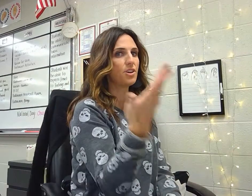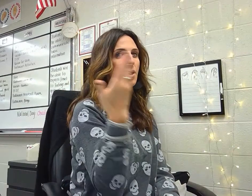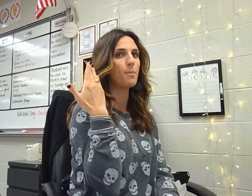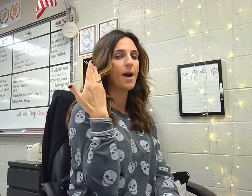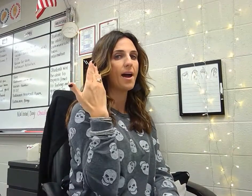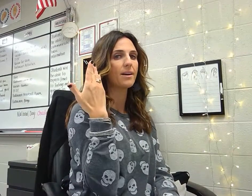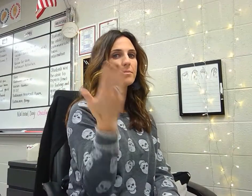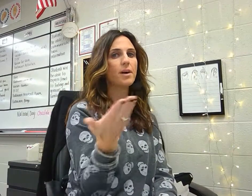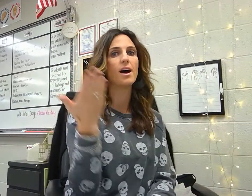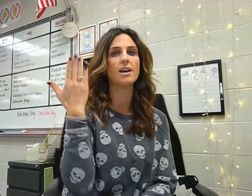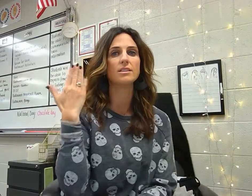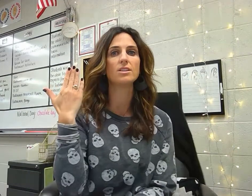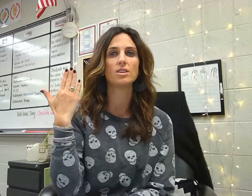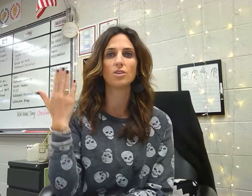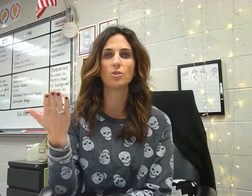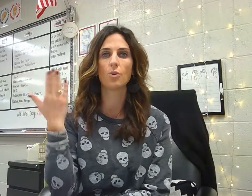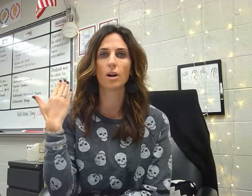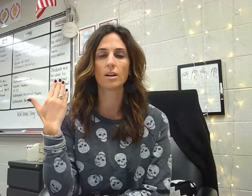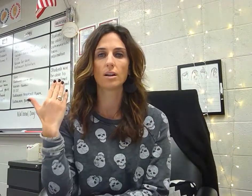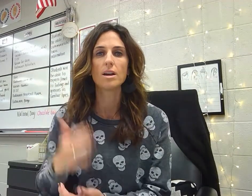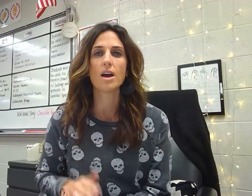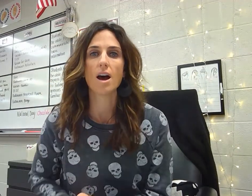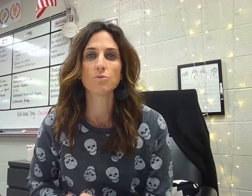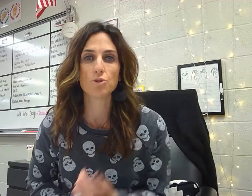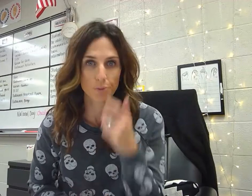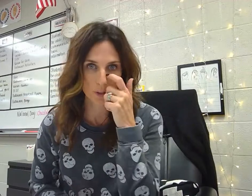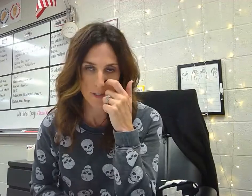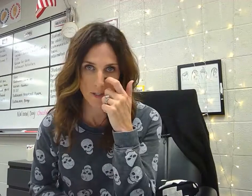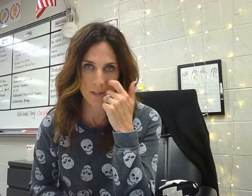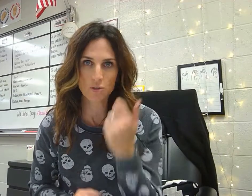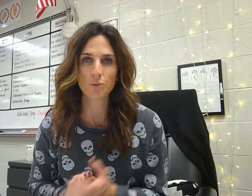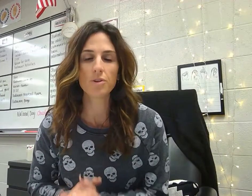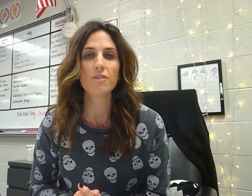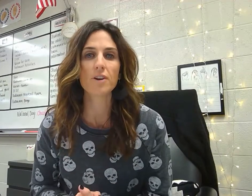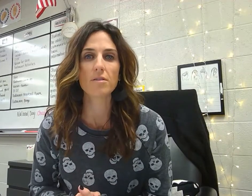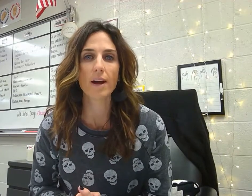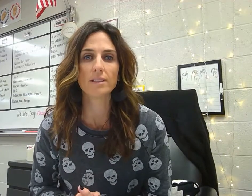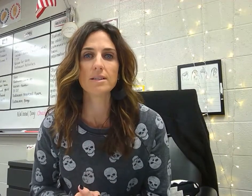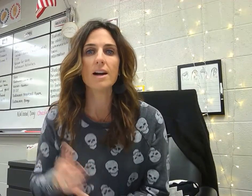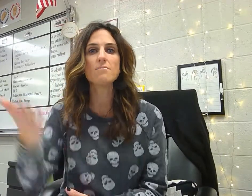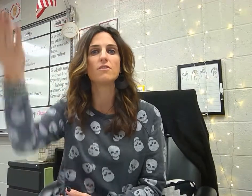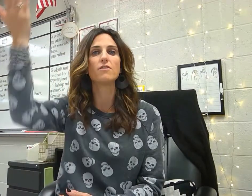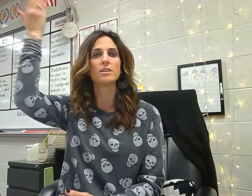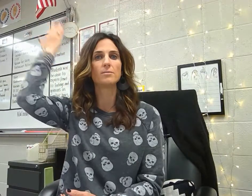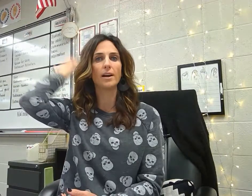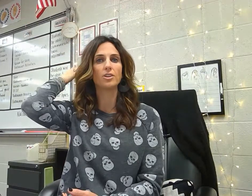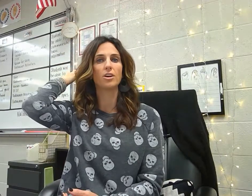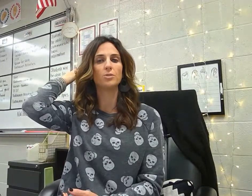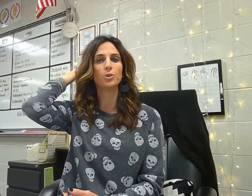go back behind your shoulder, your dominant shoulder. The farther back in time, the farther back your arm will